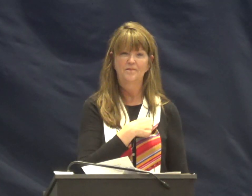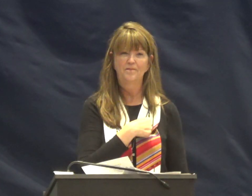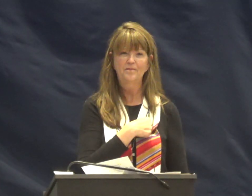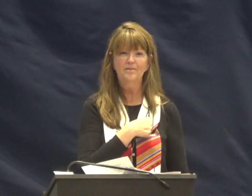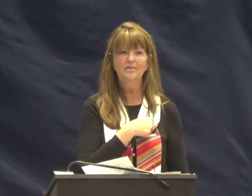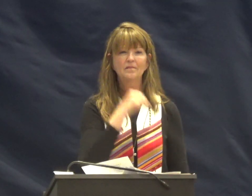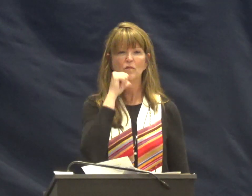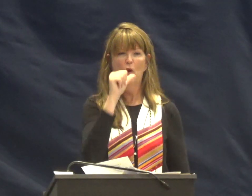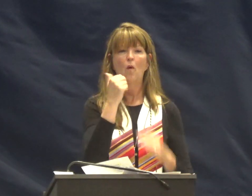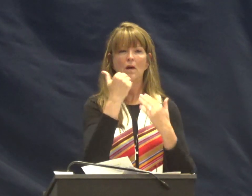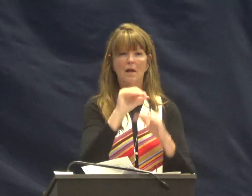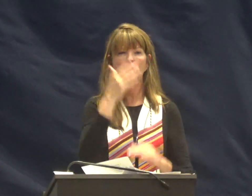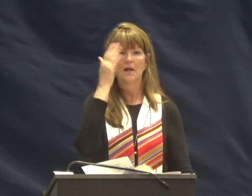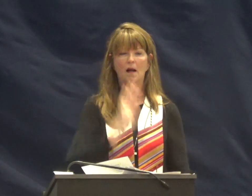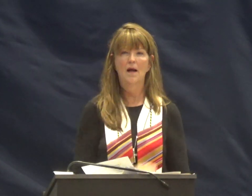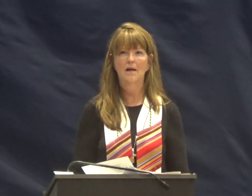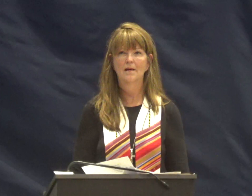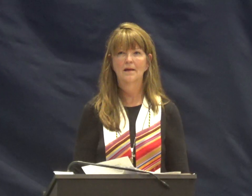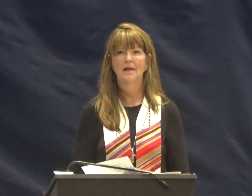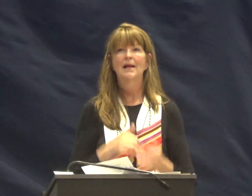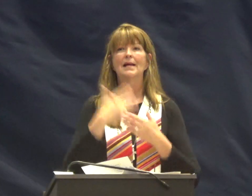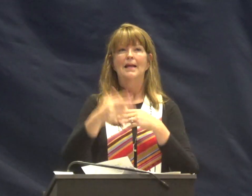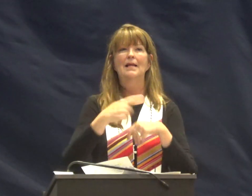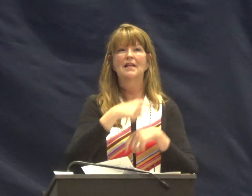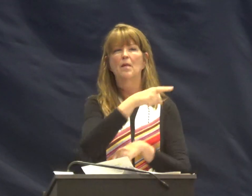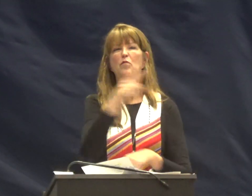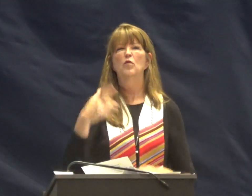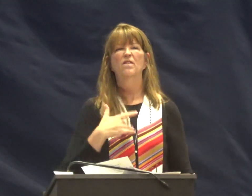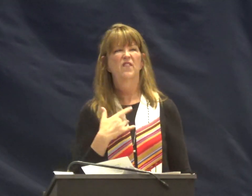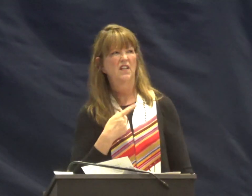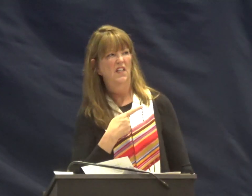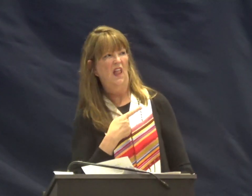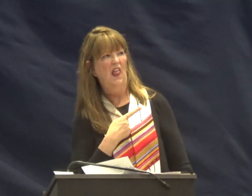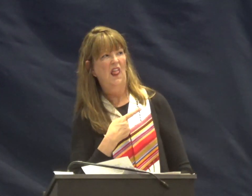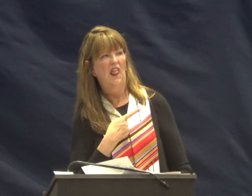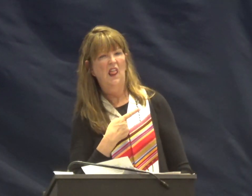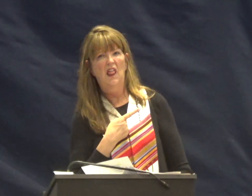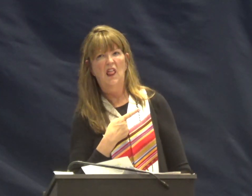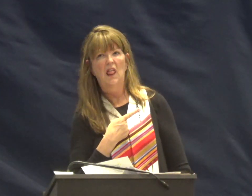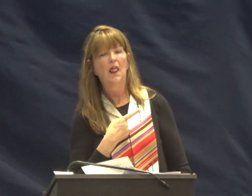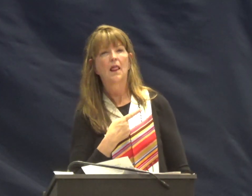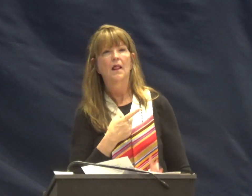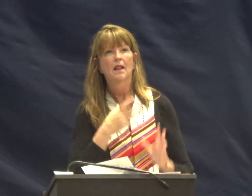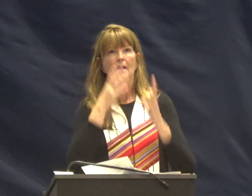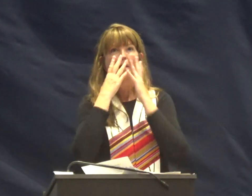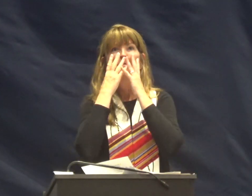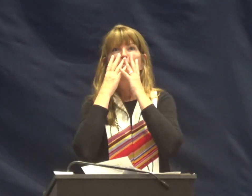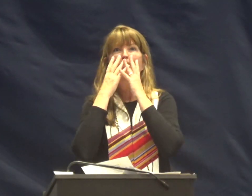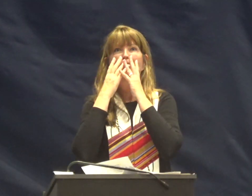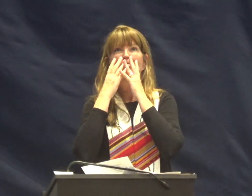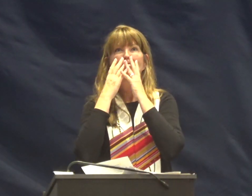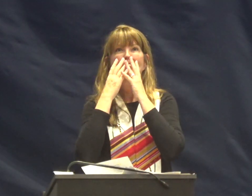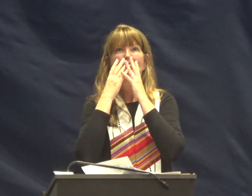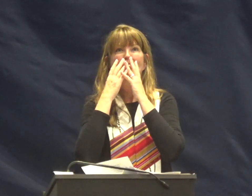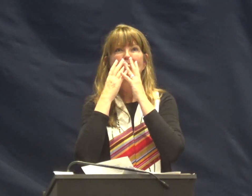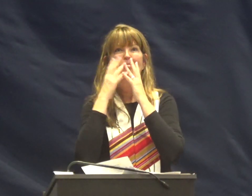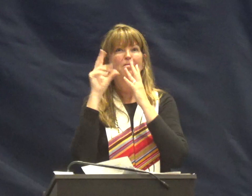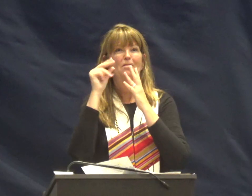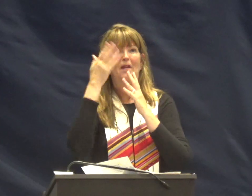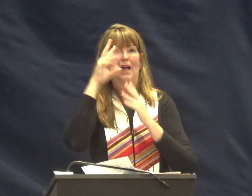So let Jonah be a constant reminder to us that when we try to limit God, that we need to take a